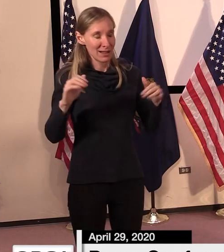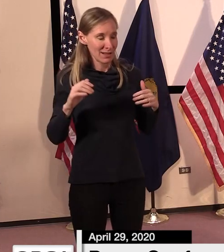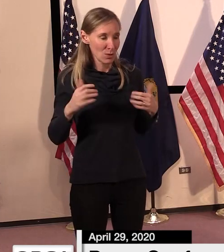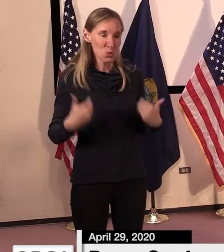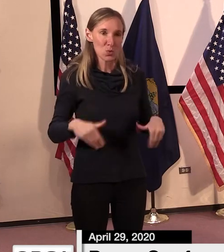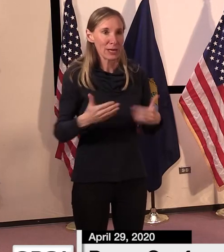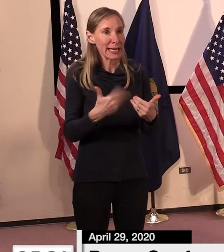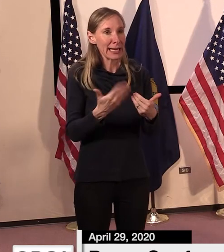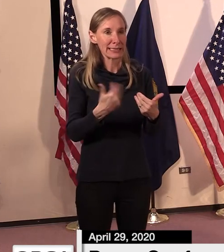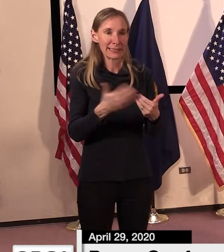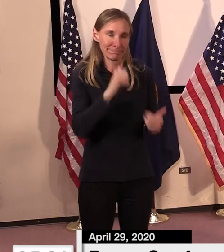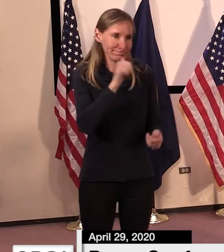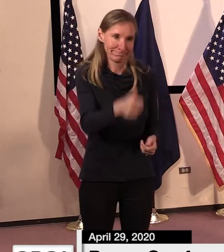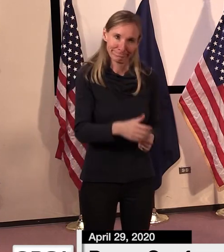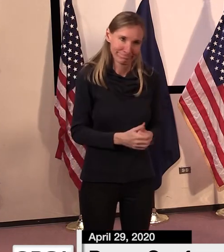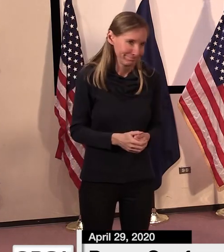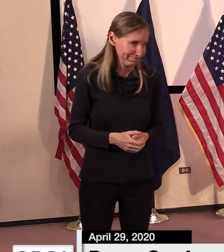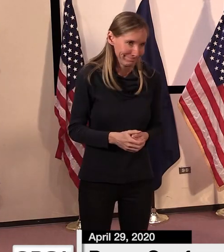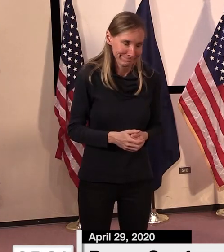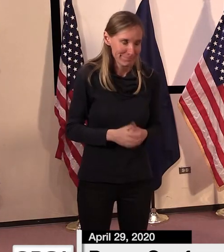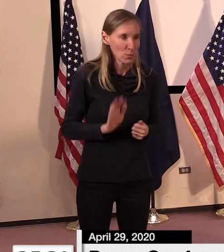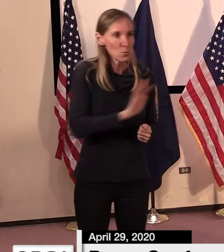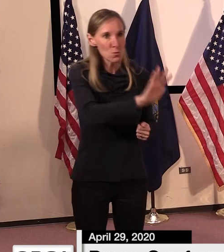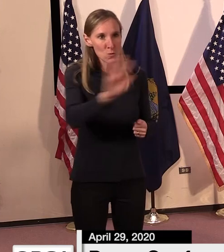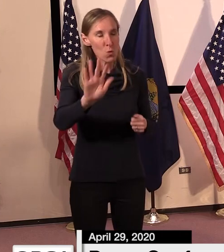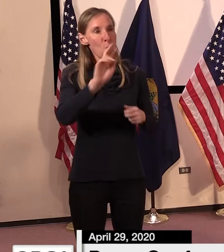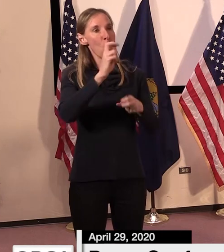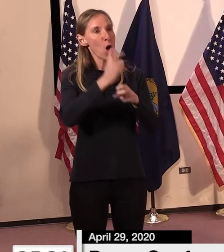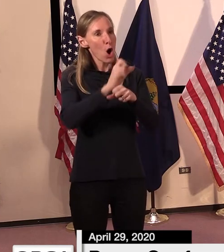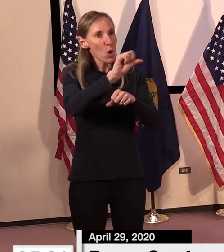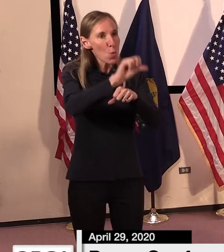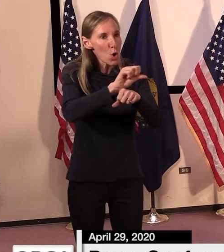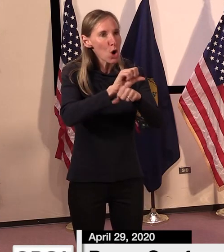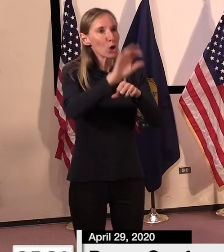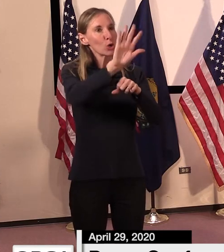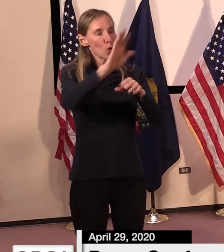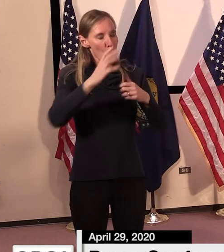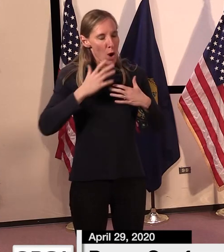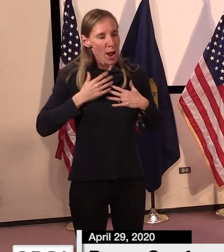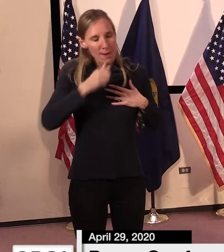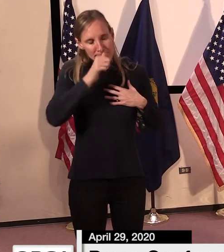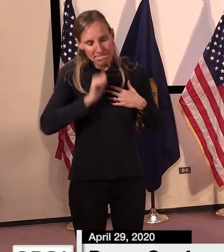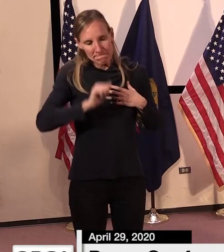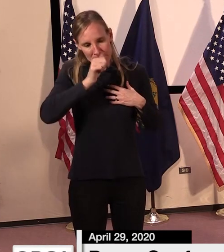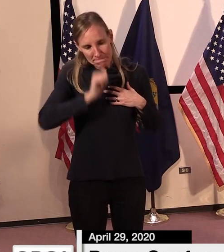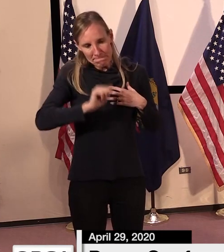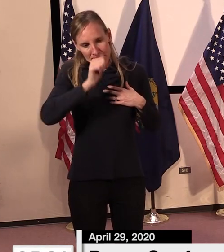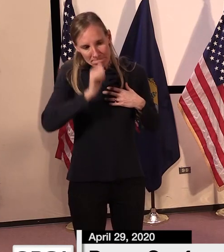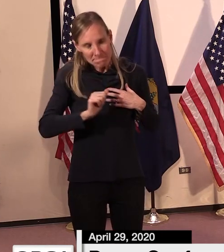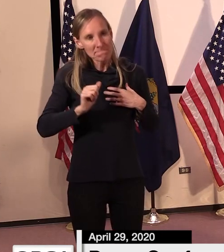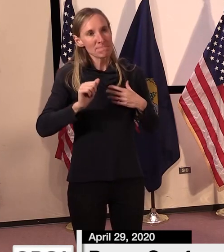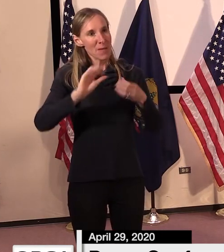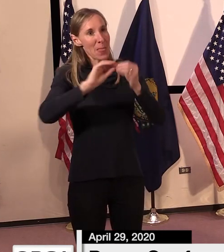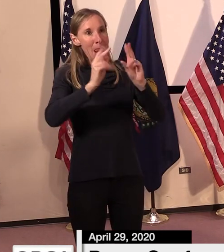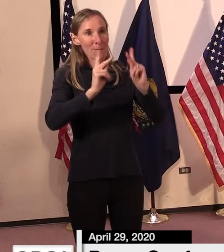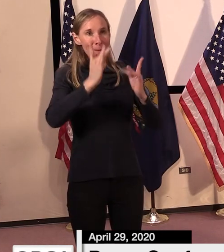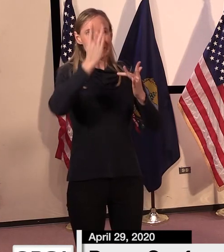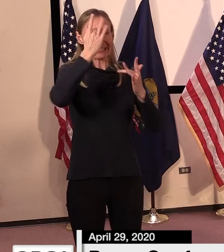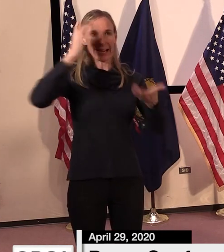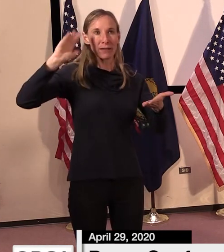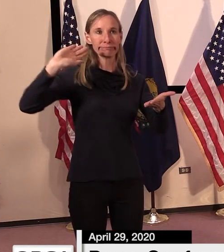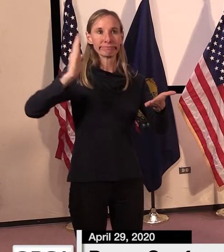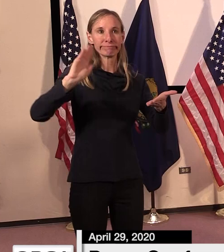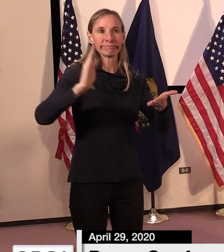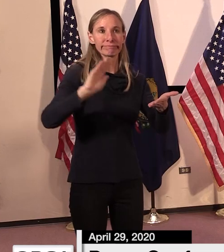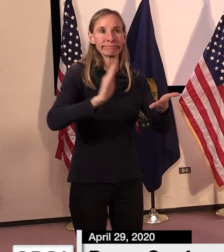but thanks to the hard work and sacrifices of Vermonters, we're seeing a decrease in the spread of the virus. As I've said